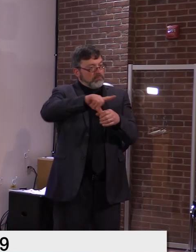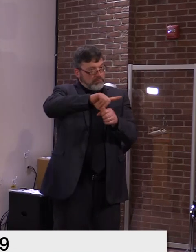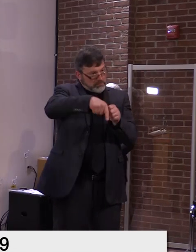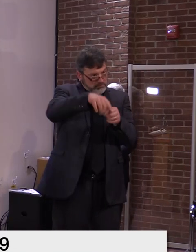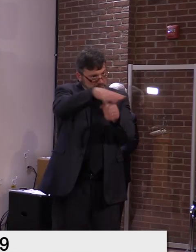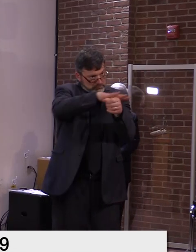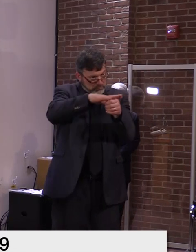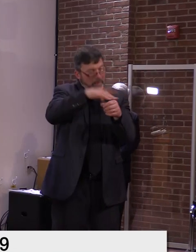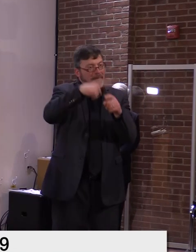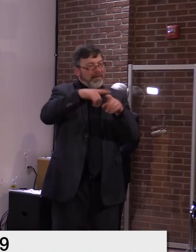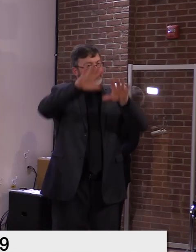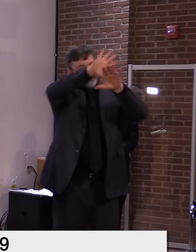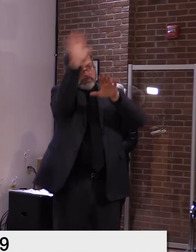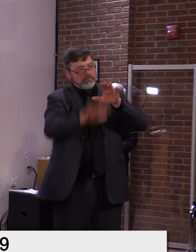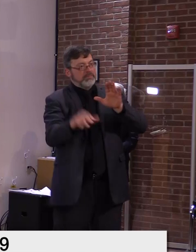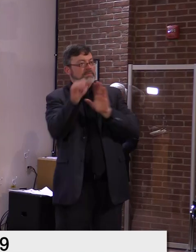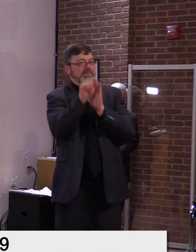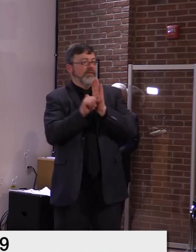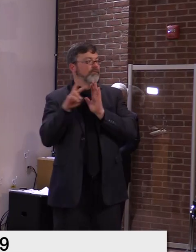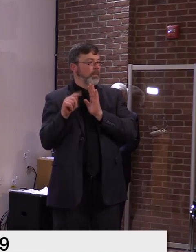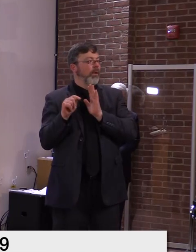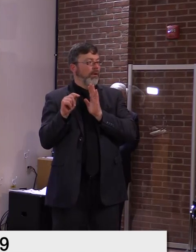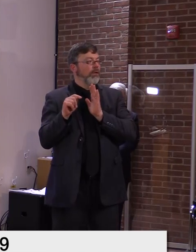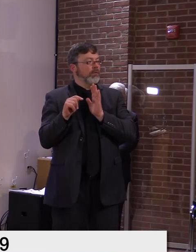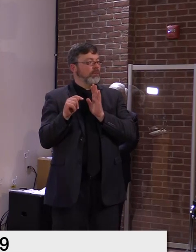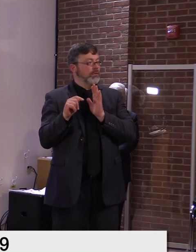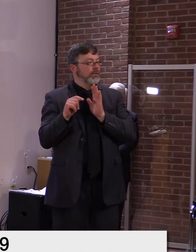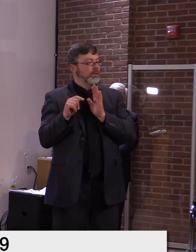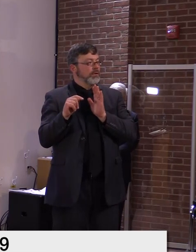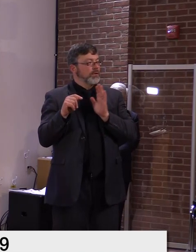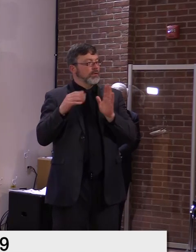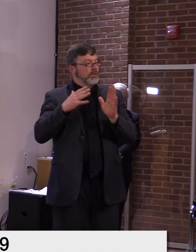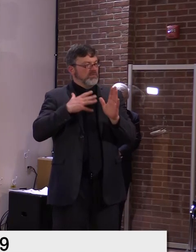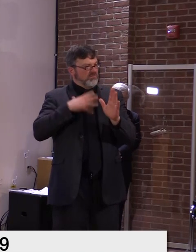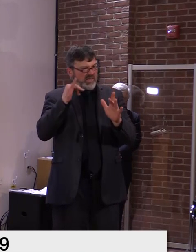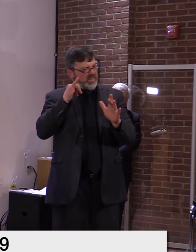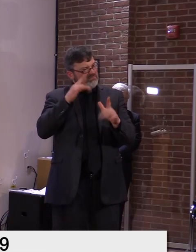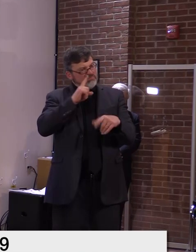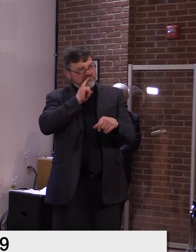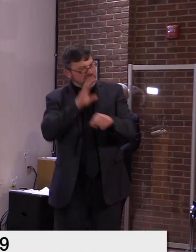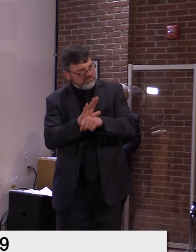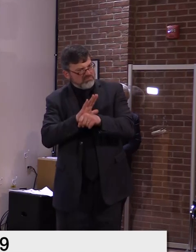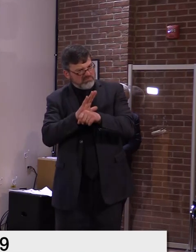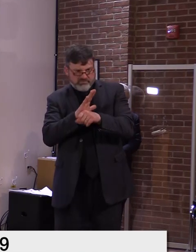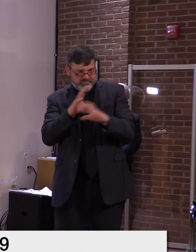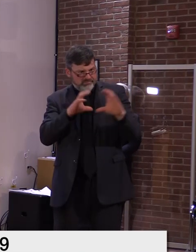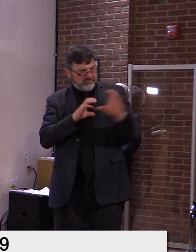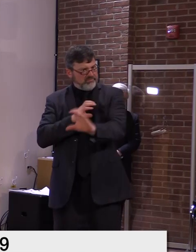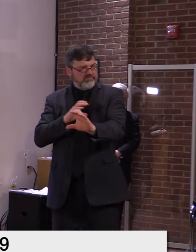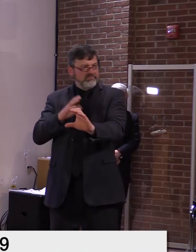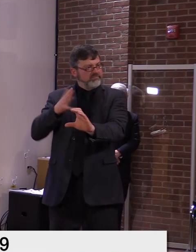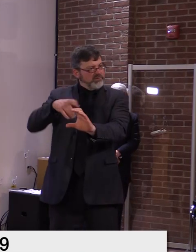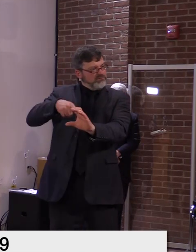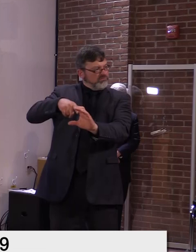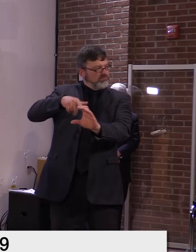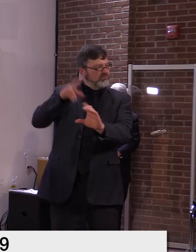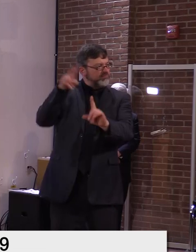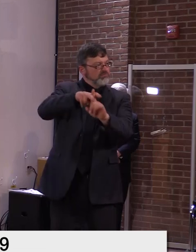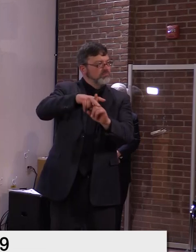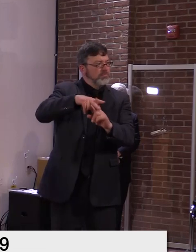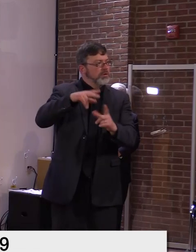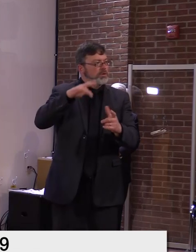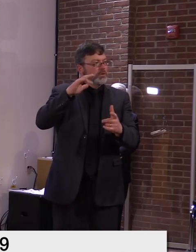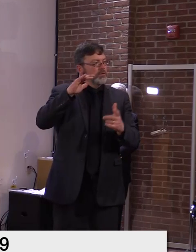So this will be a continued effort, as the governor said, for the next 3 to 4 years for certain. We're required to.